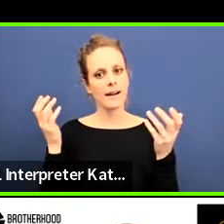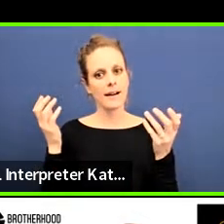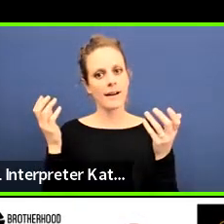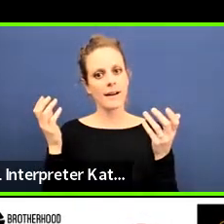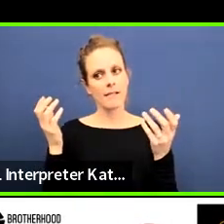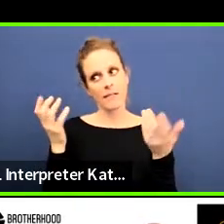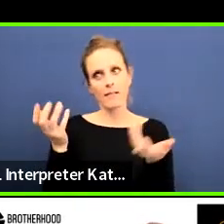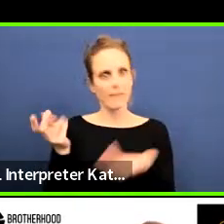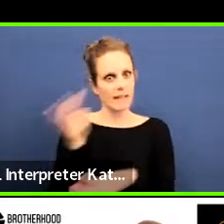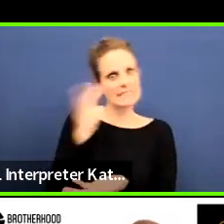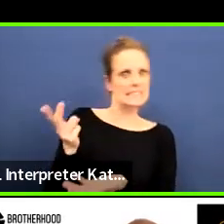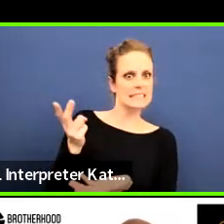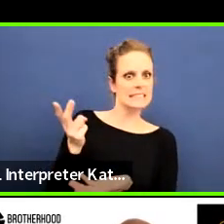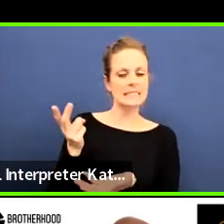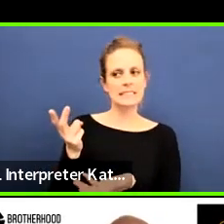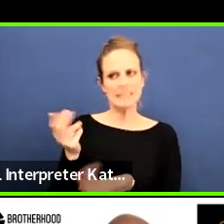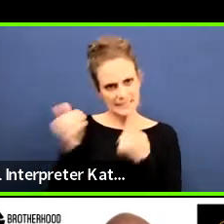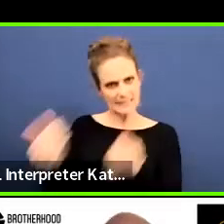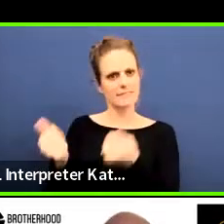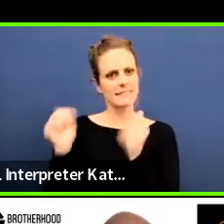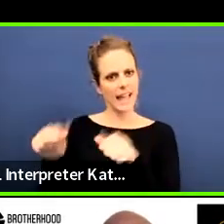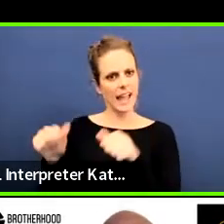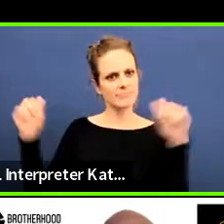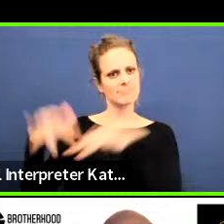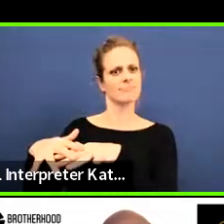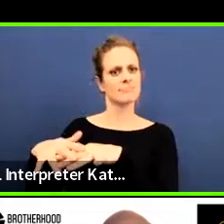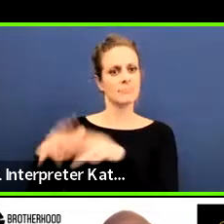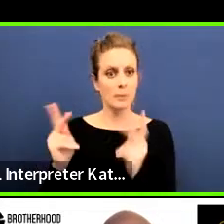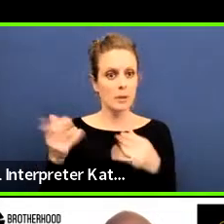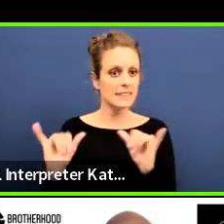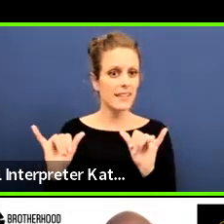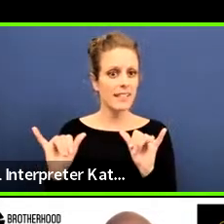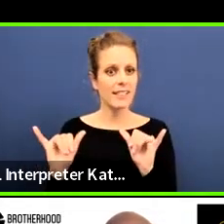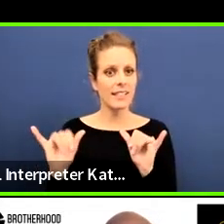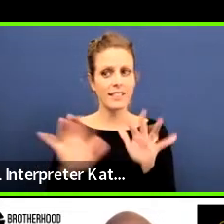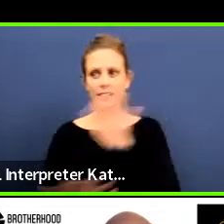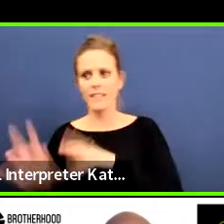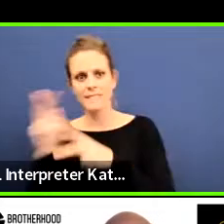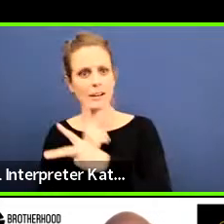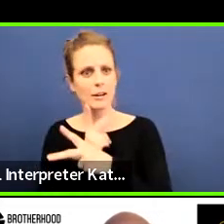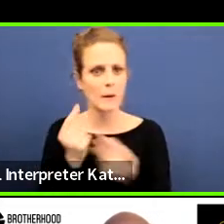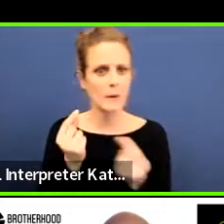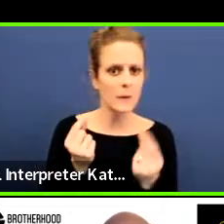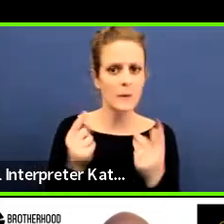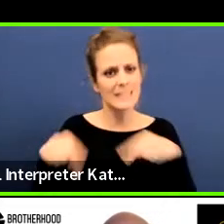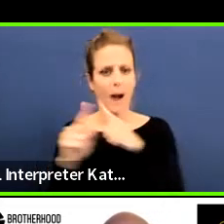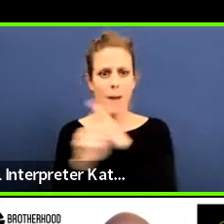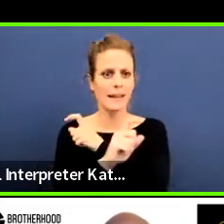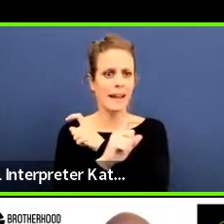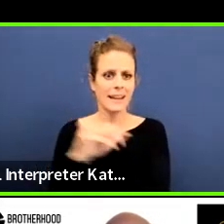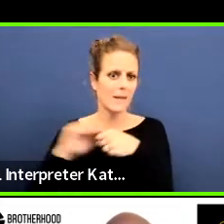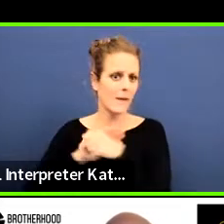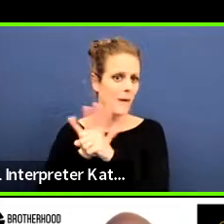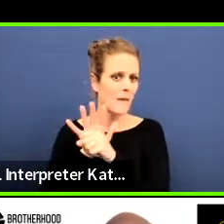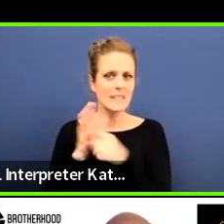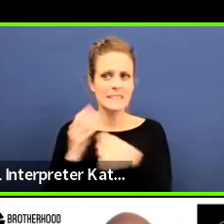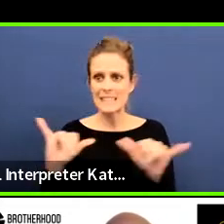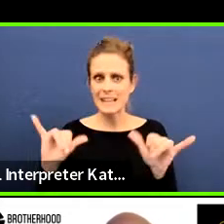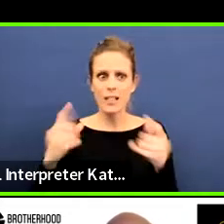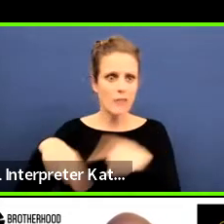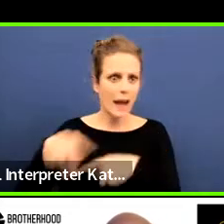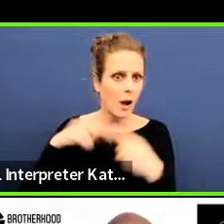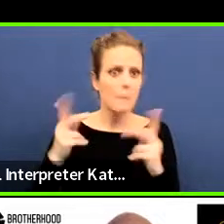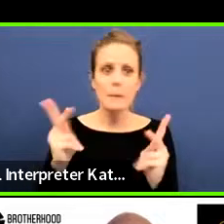sort of think about how we are still navigating this, right? That is complicated, and that, you know, and that people still need to